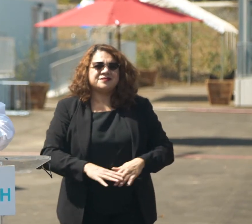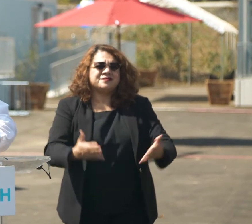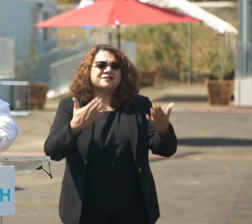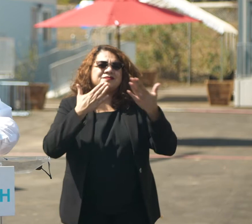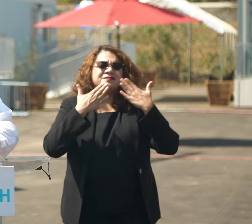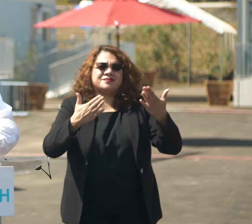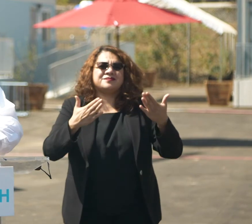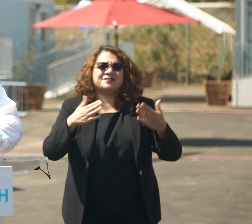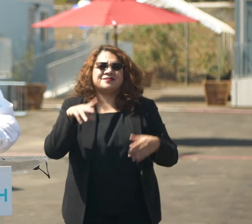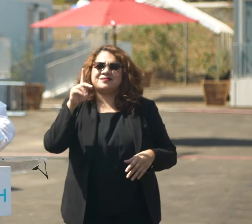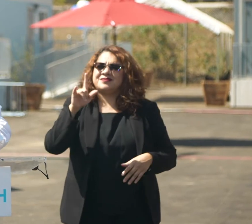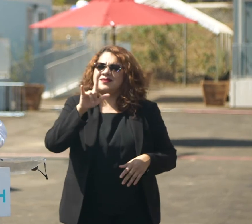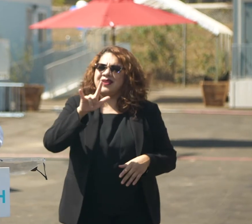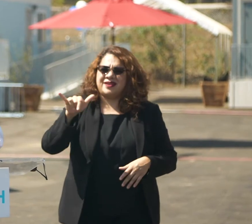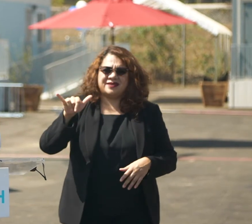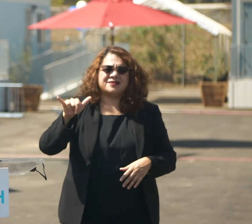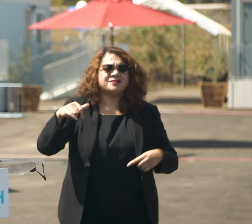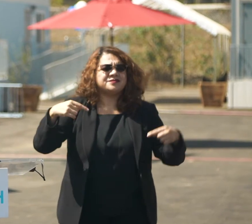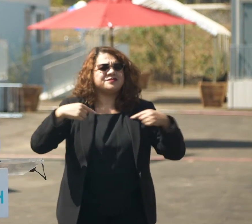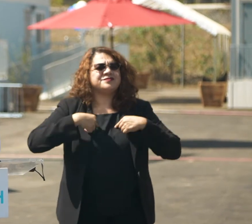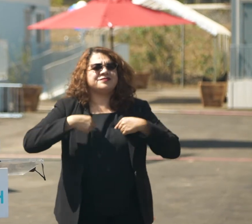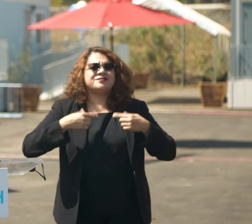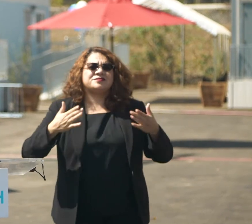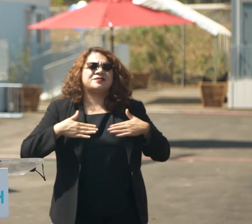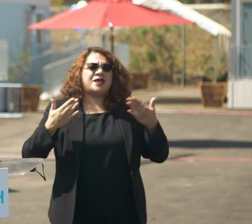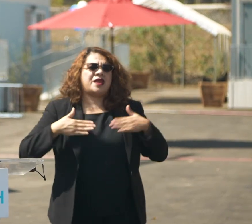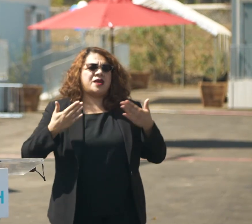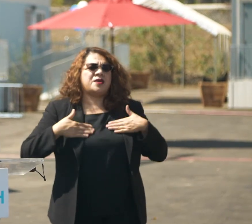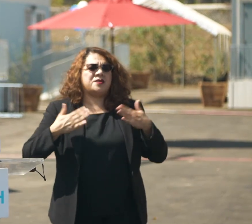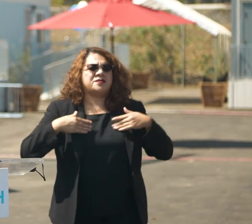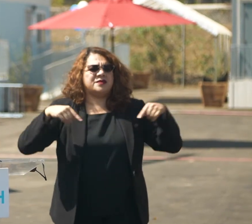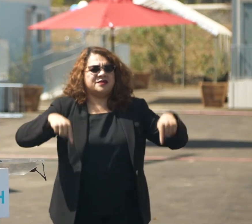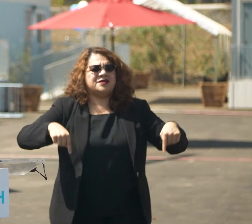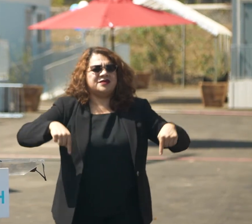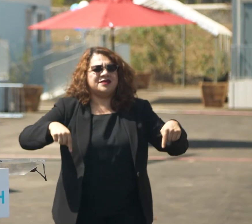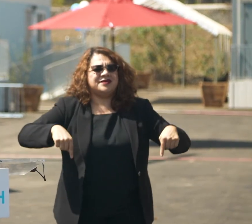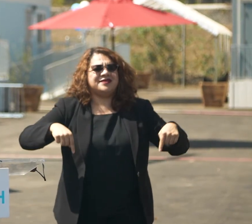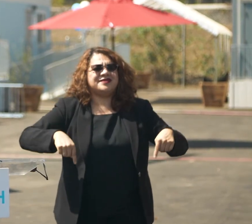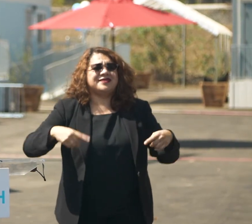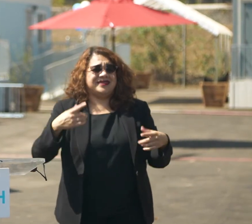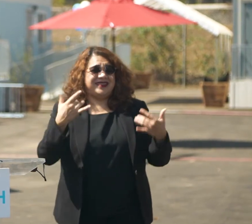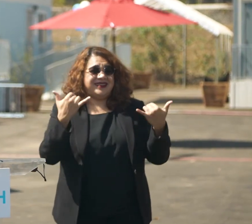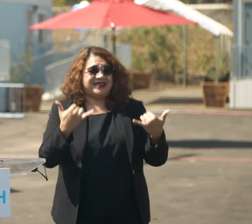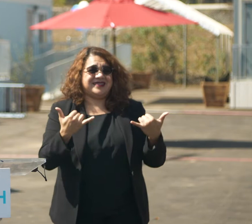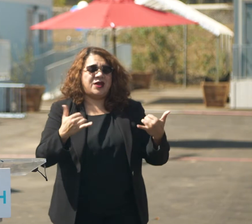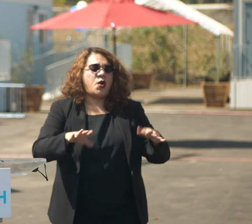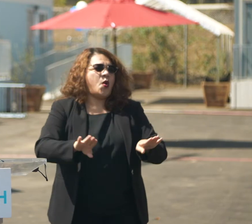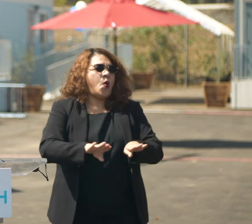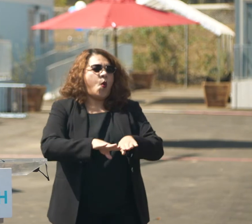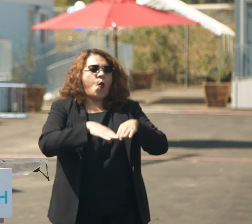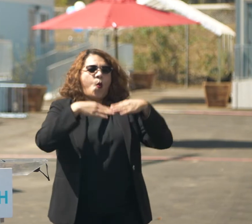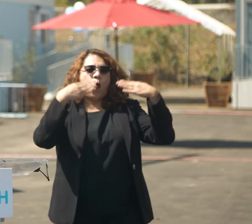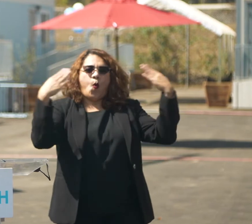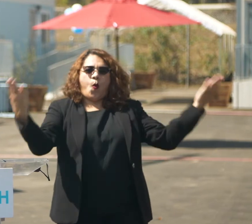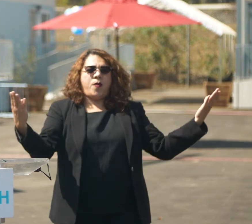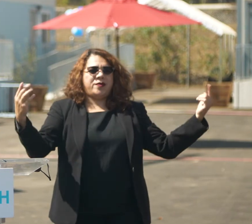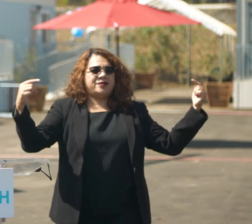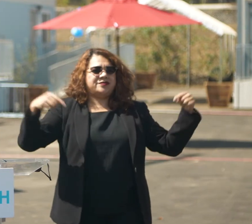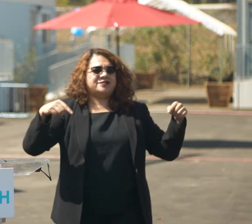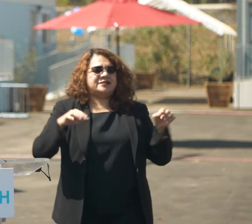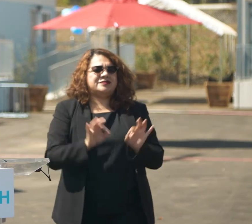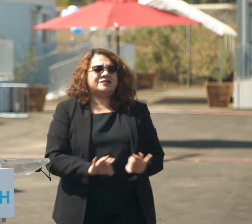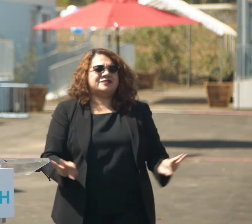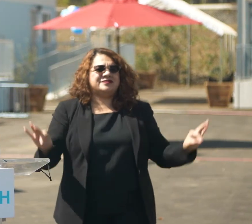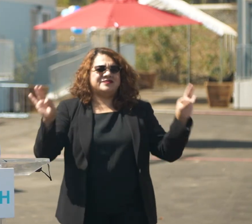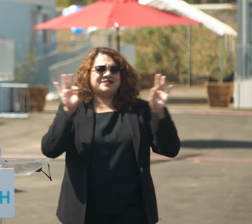Thank you, Kelly. I am pleased to be here at this unveiling of this critically needed facility. Public Works started working